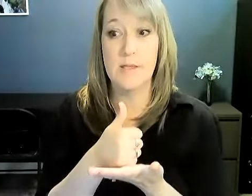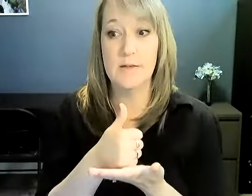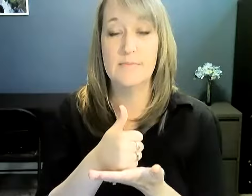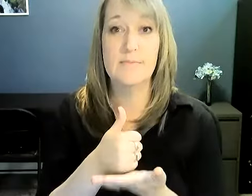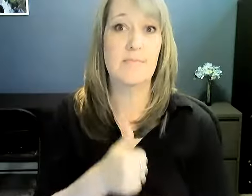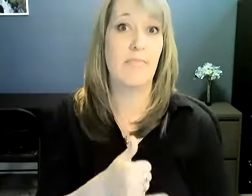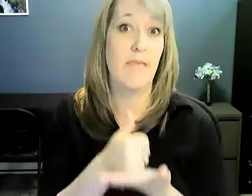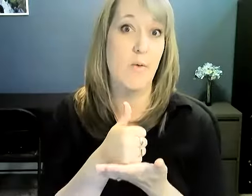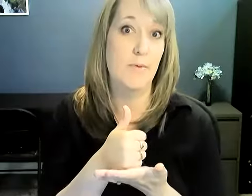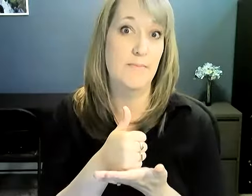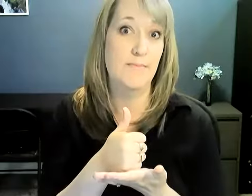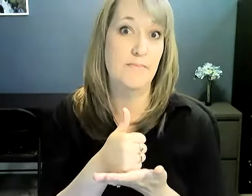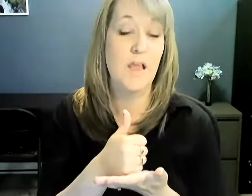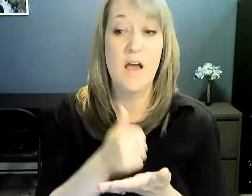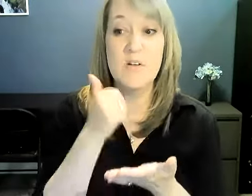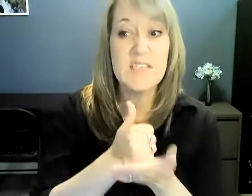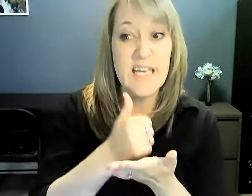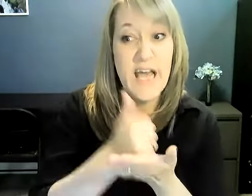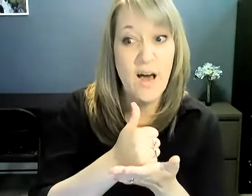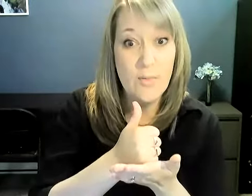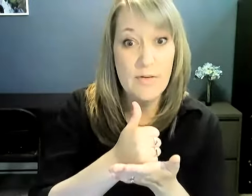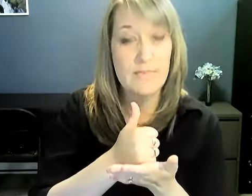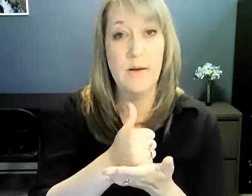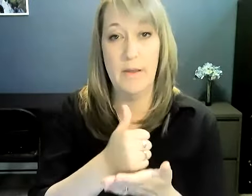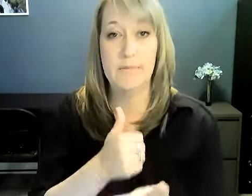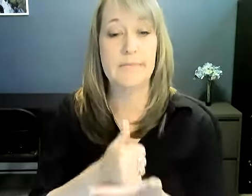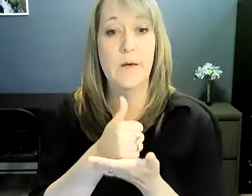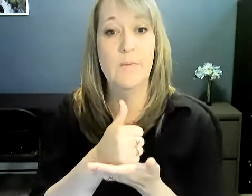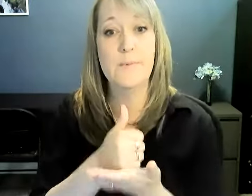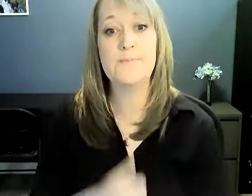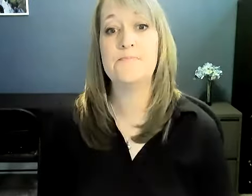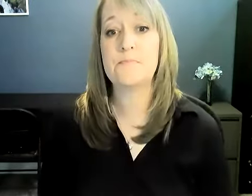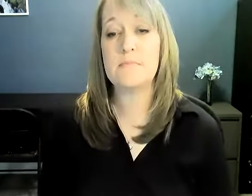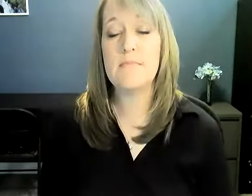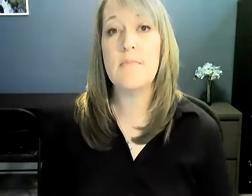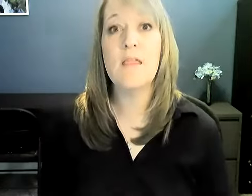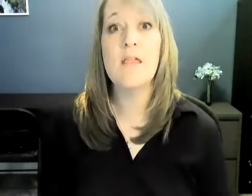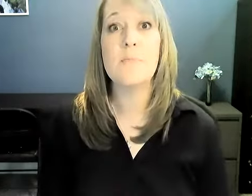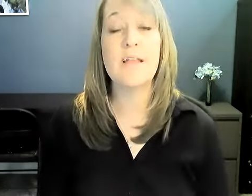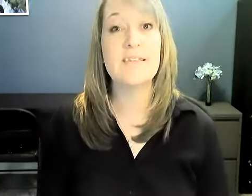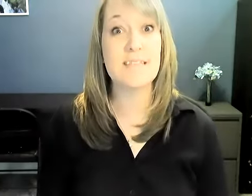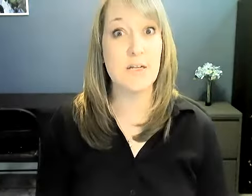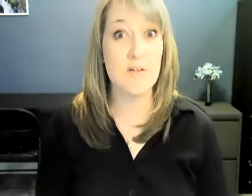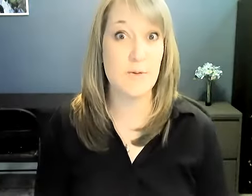little. Help. I've also seen it help that way. Help. But this sign also